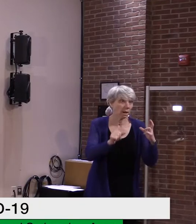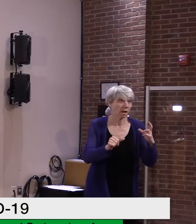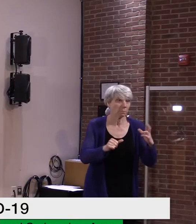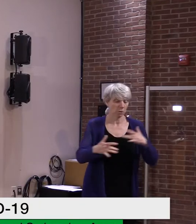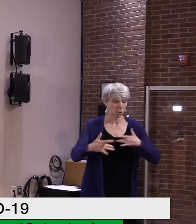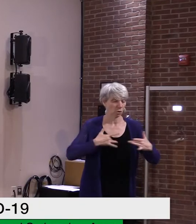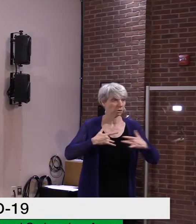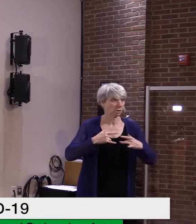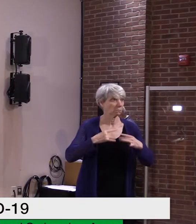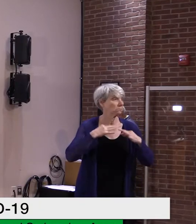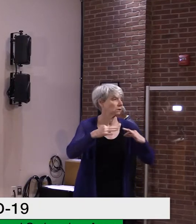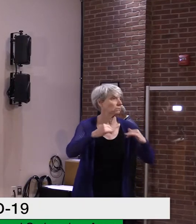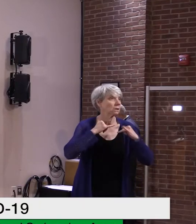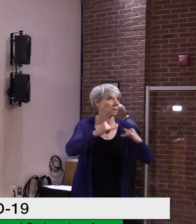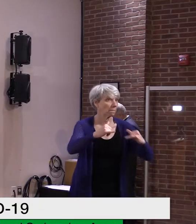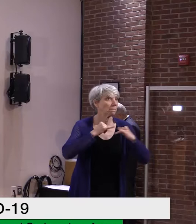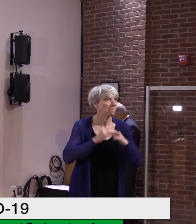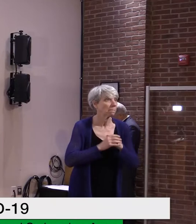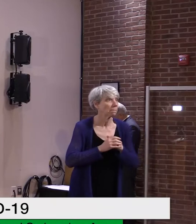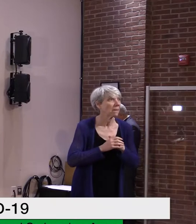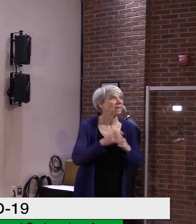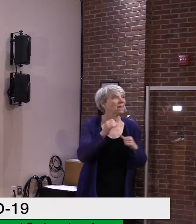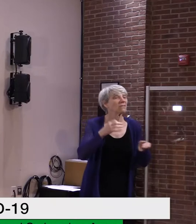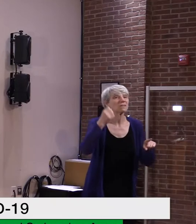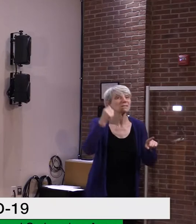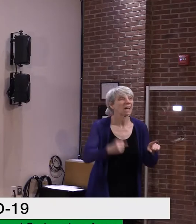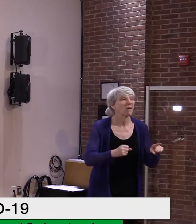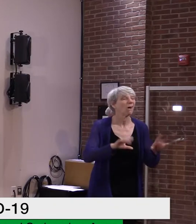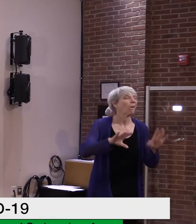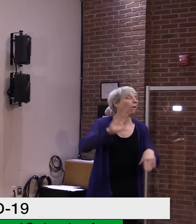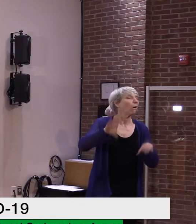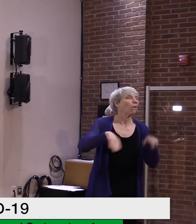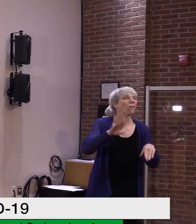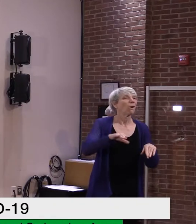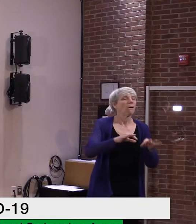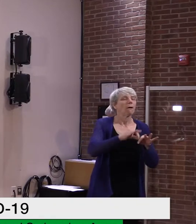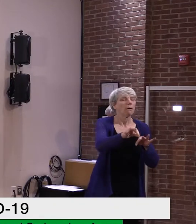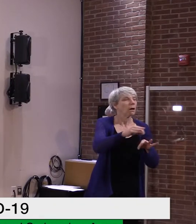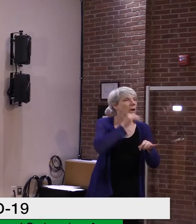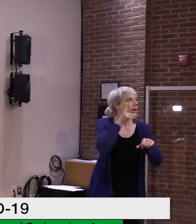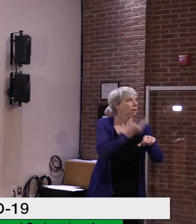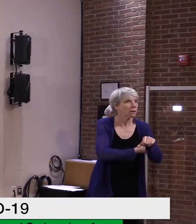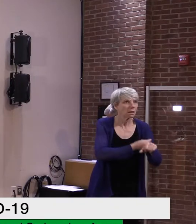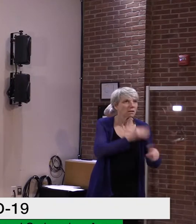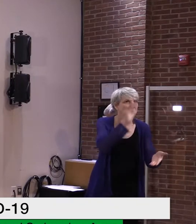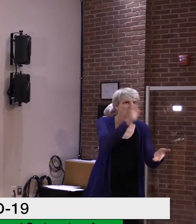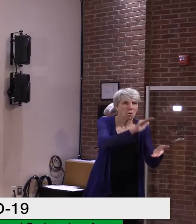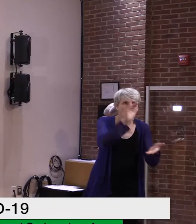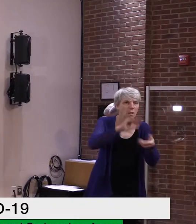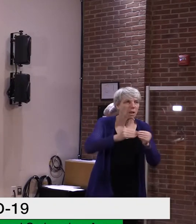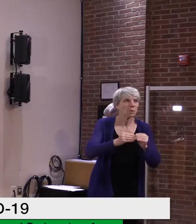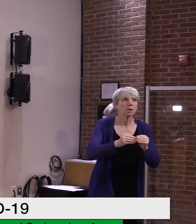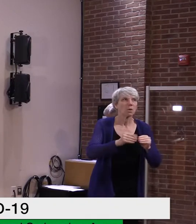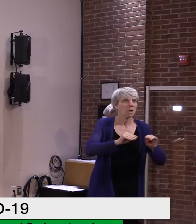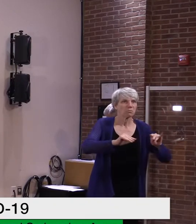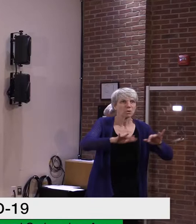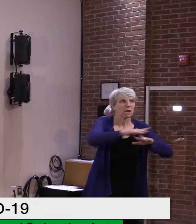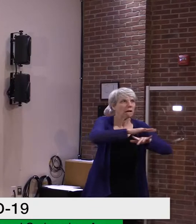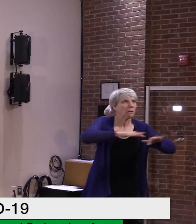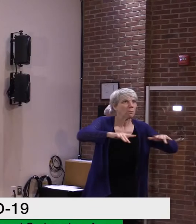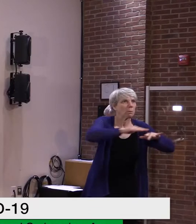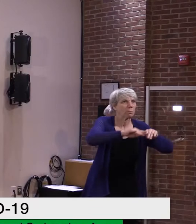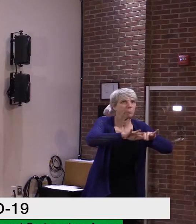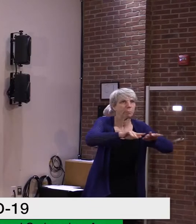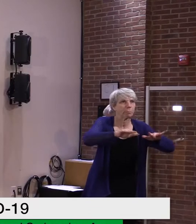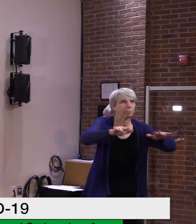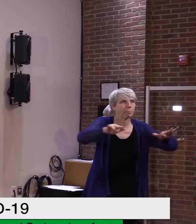because the large numbers of unvaccinated people in those states will transmit the virus to one another, and there will be no such thing